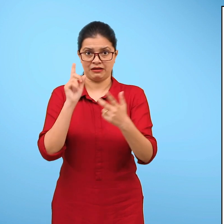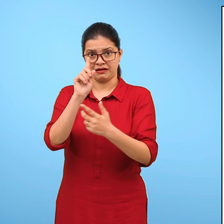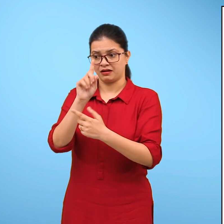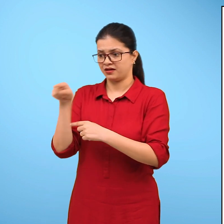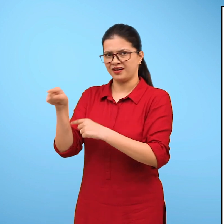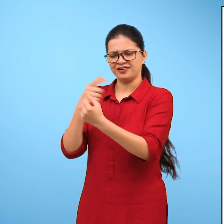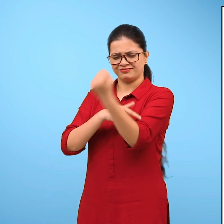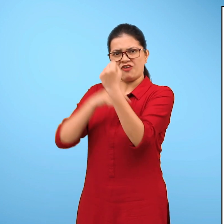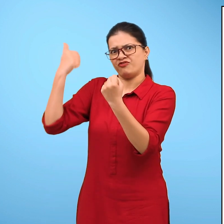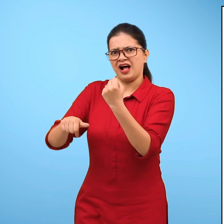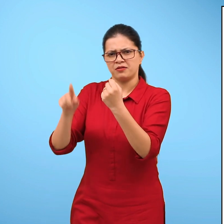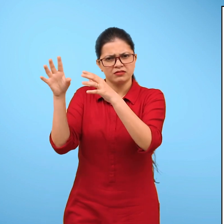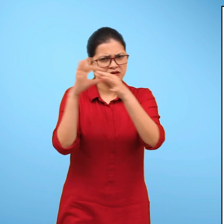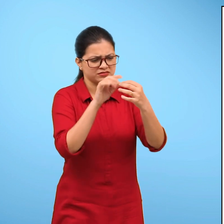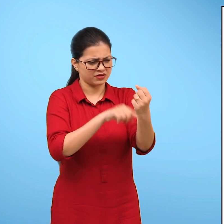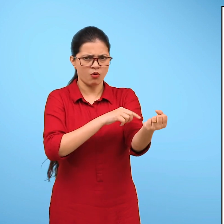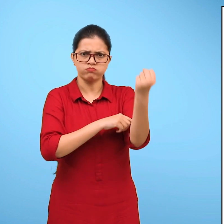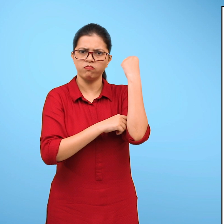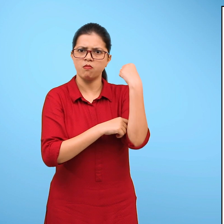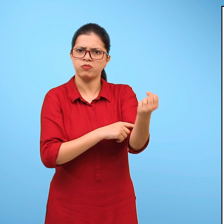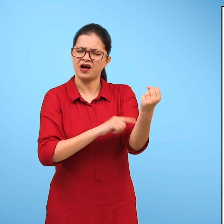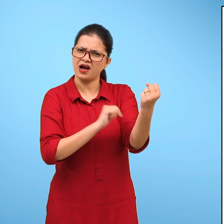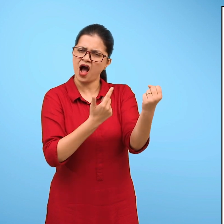It is not one long bone from the upper arm to our wrist.